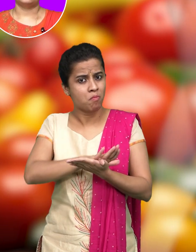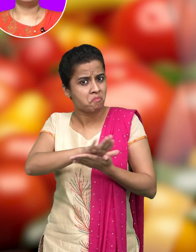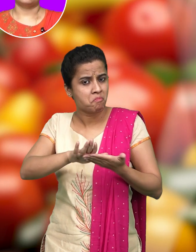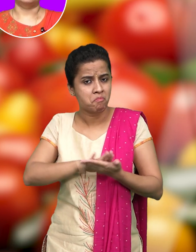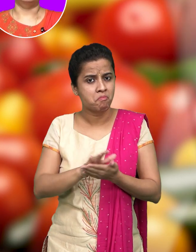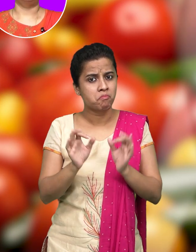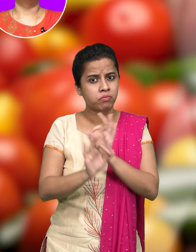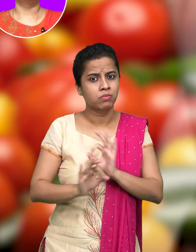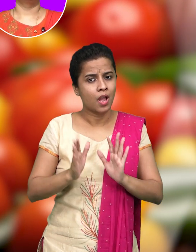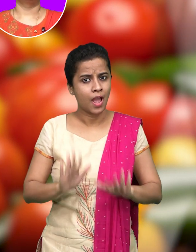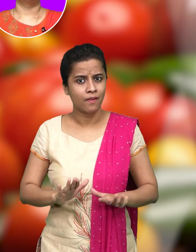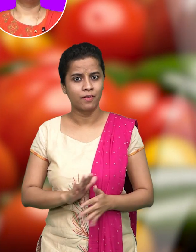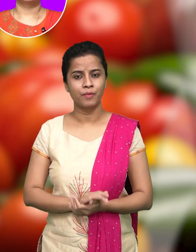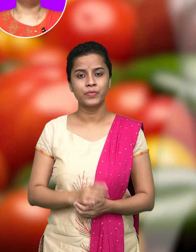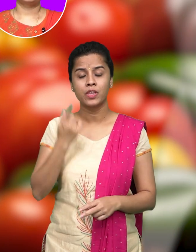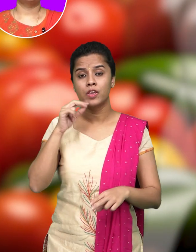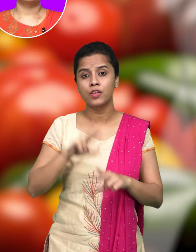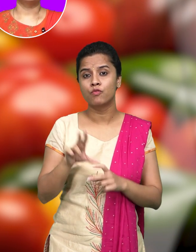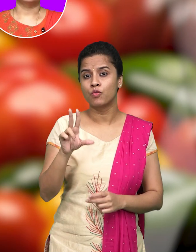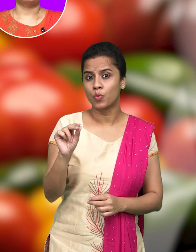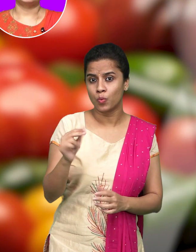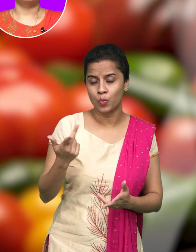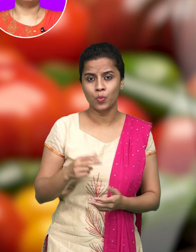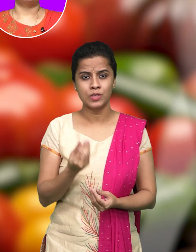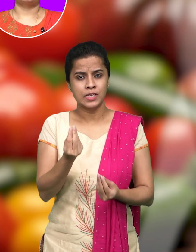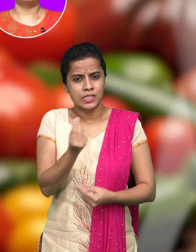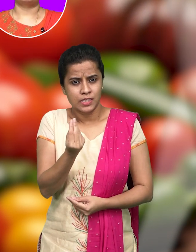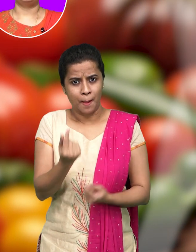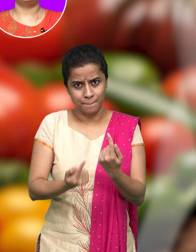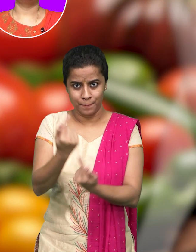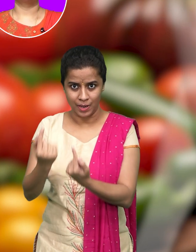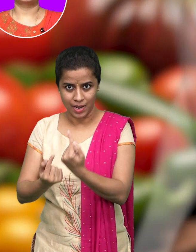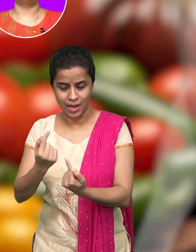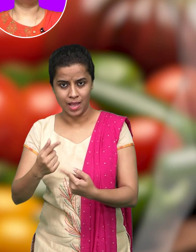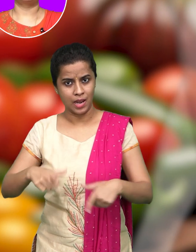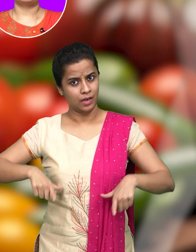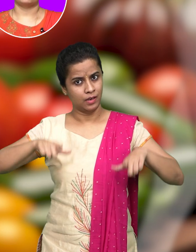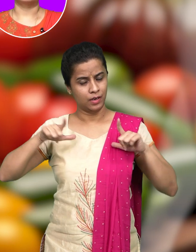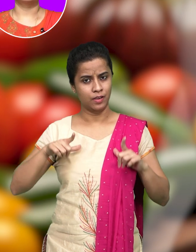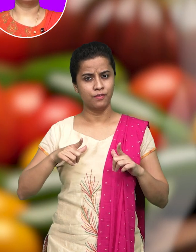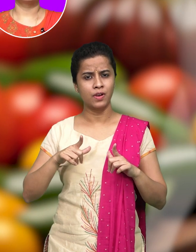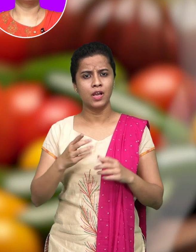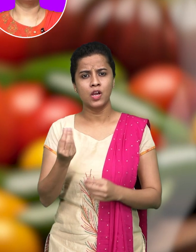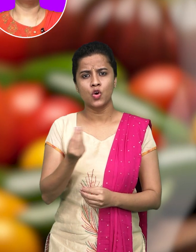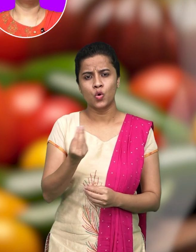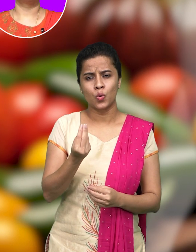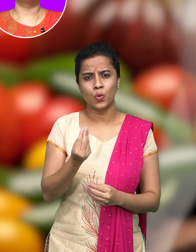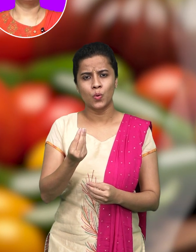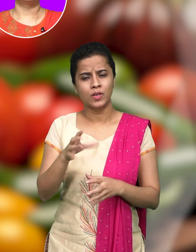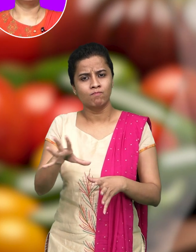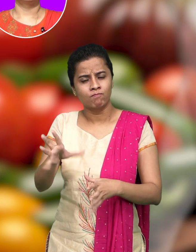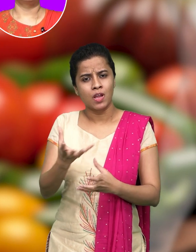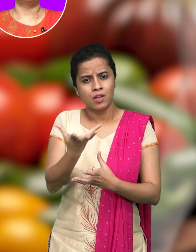If not all, some plants can survive by fighting some of the odds.